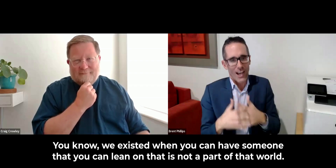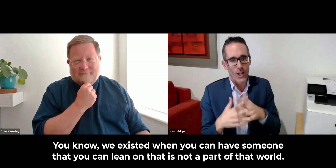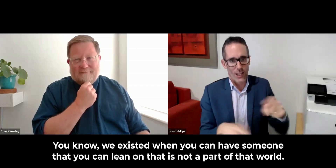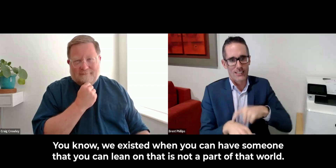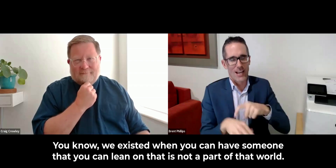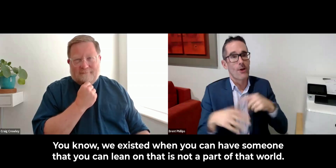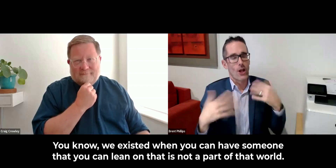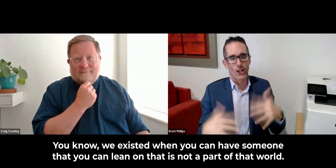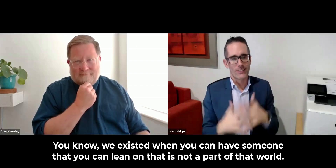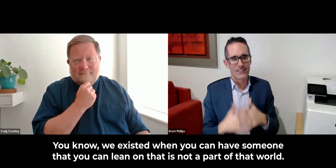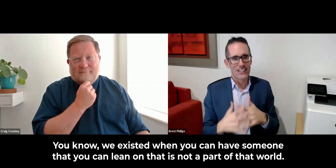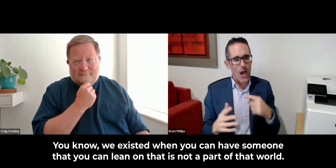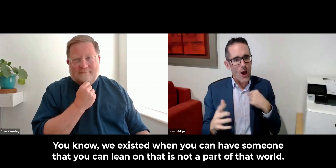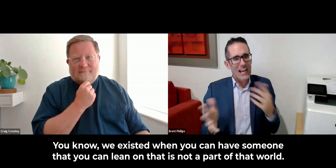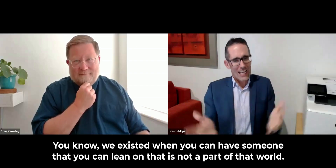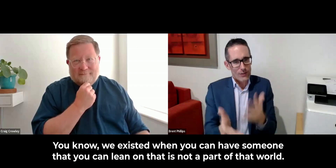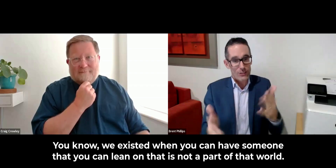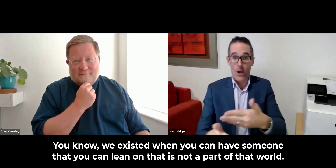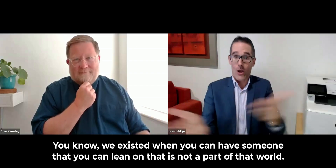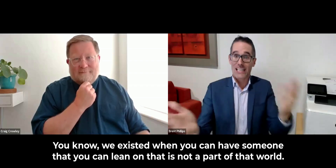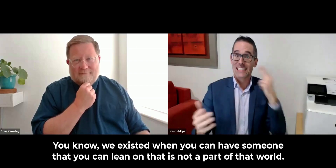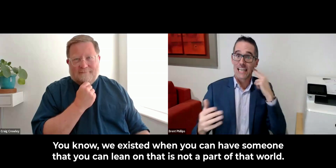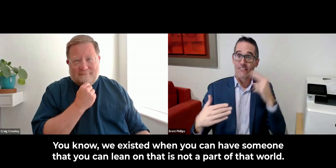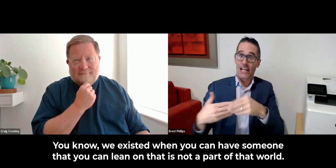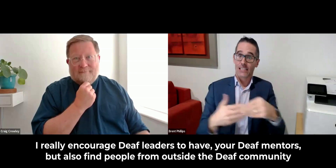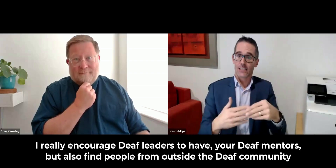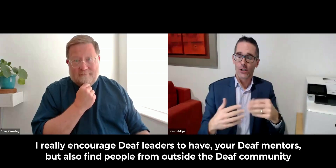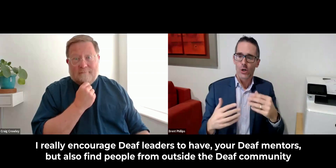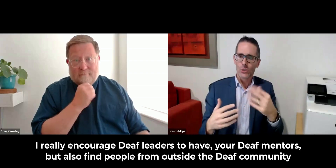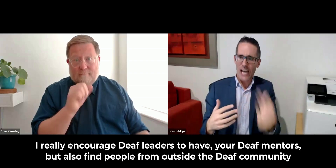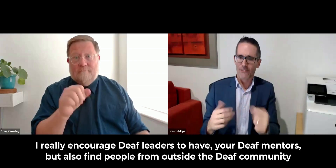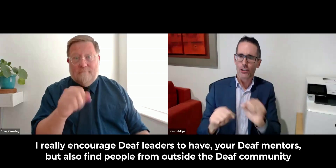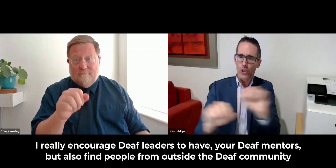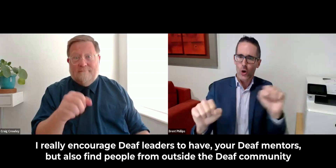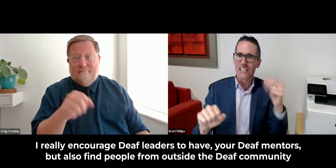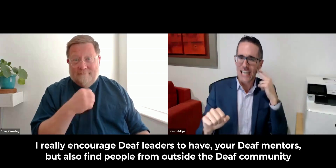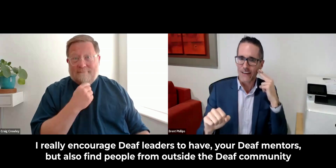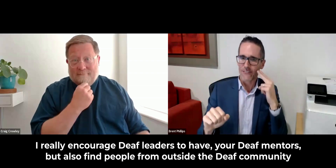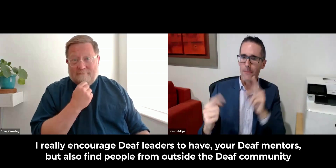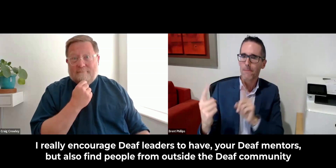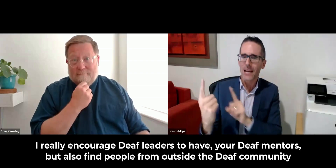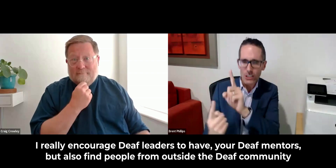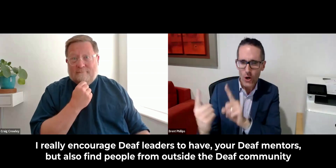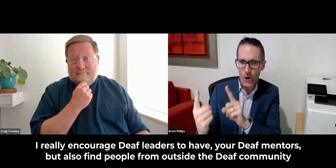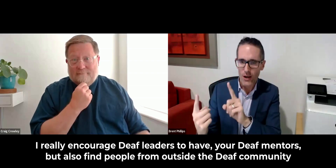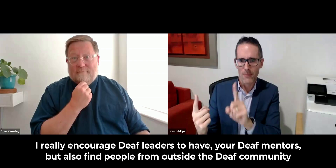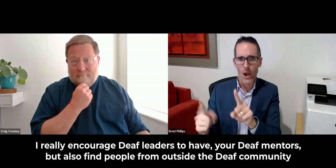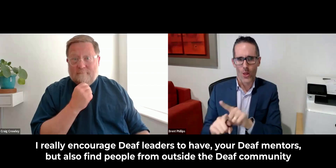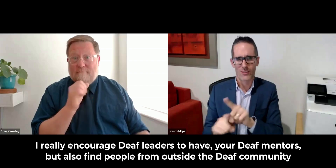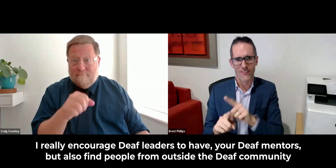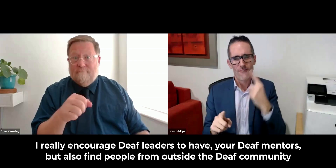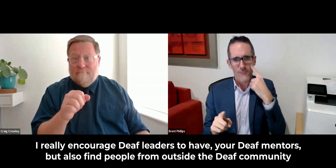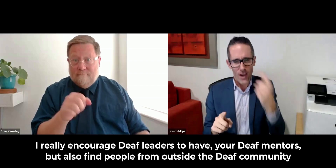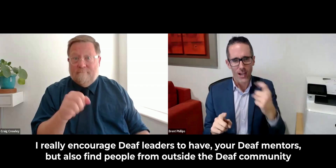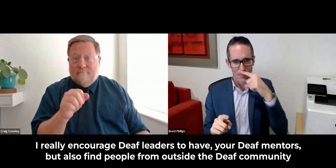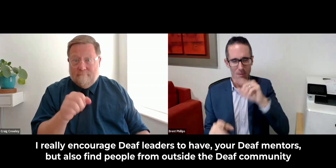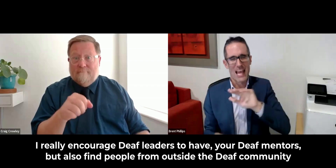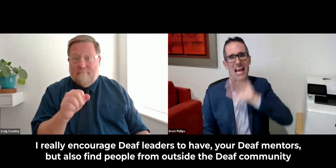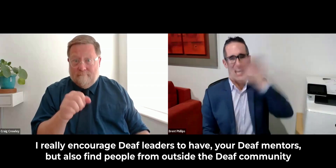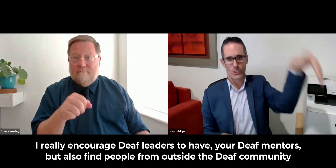lean on that is not a part of that world. I really encourage deaf leaders to have, yes, your deaf mentors, but